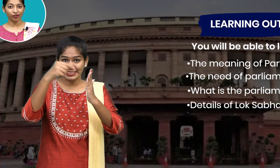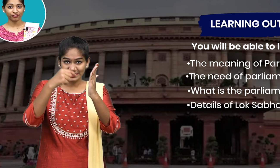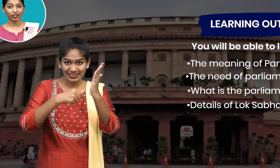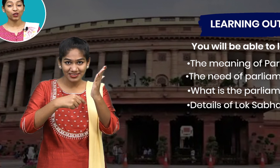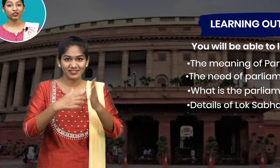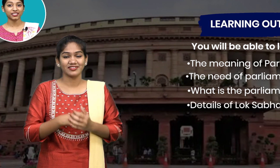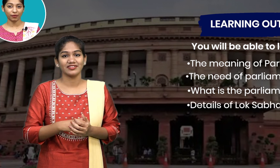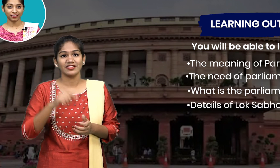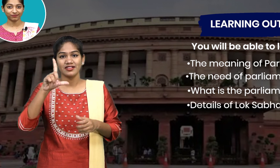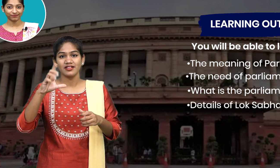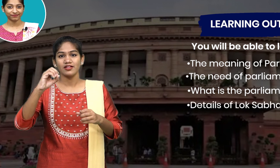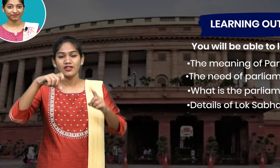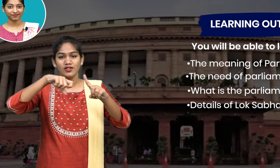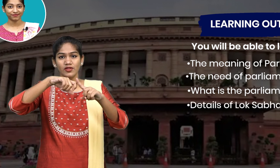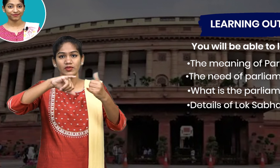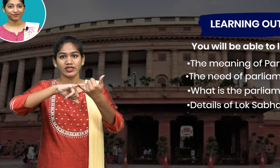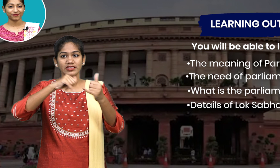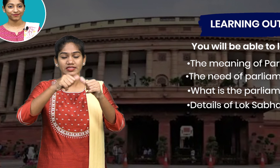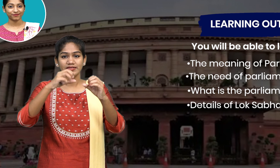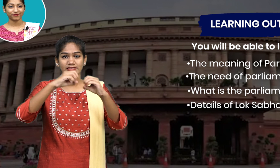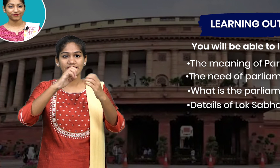Details of Lok Sabha.